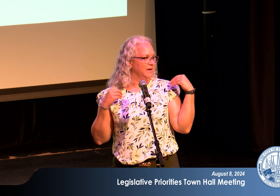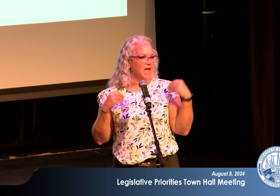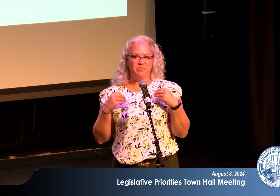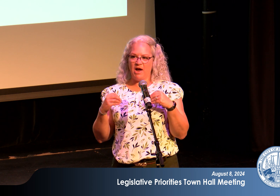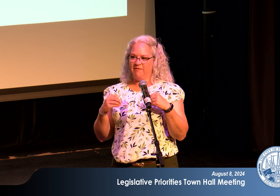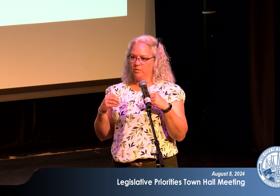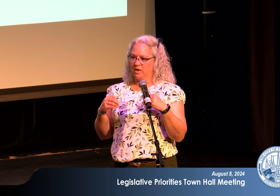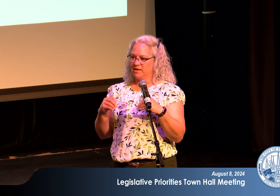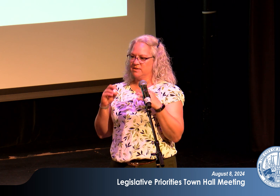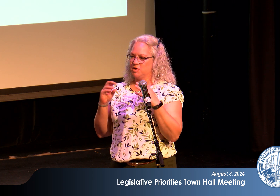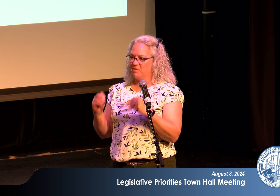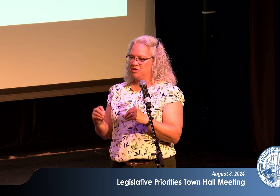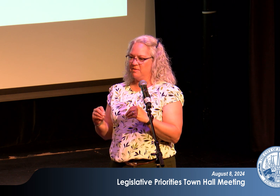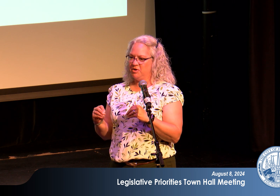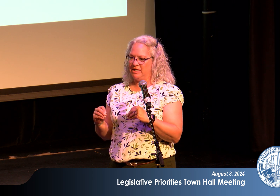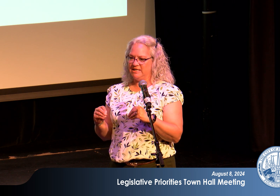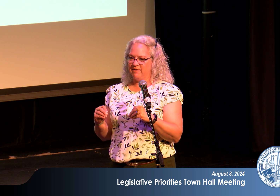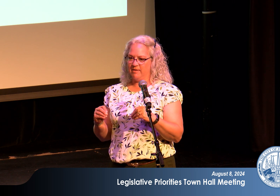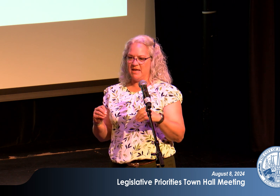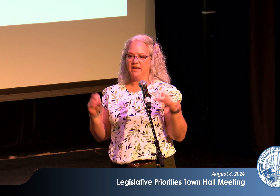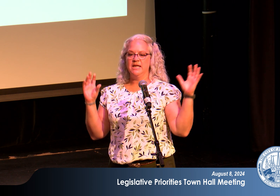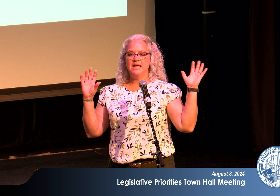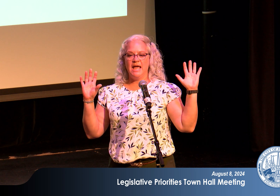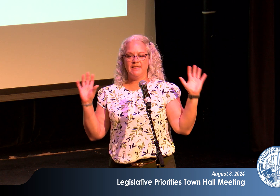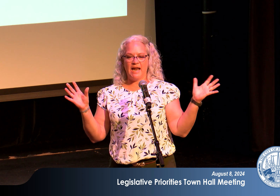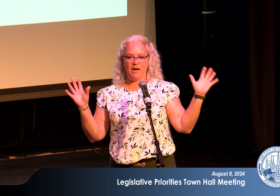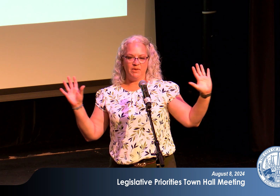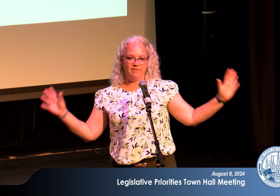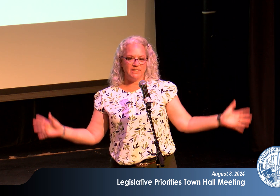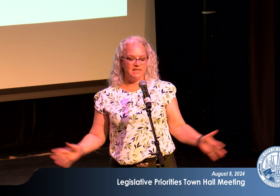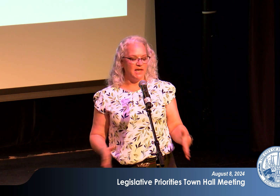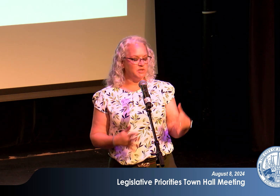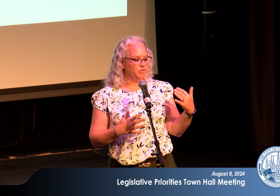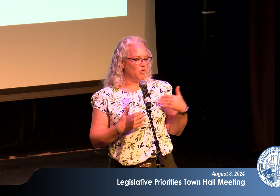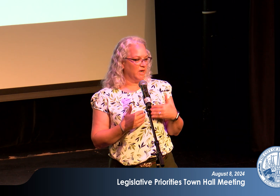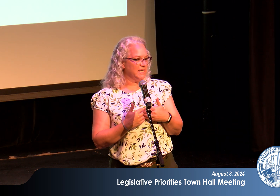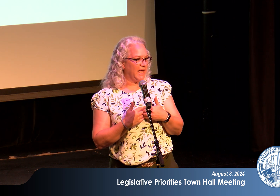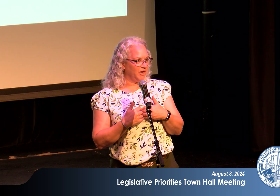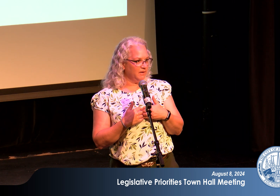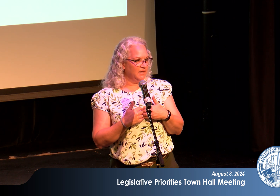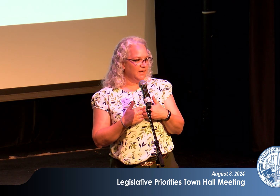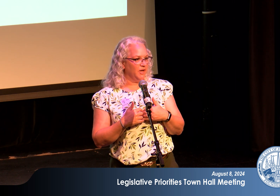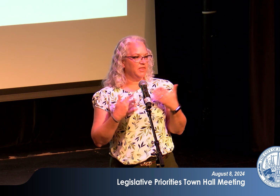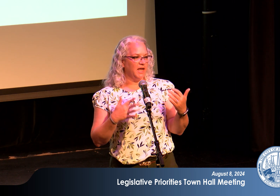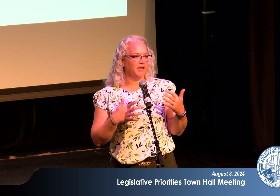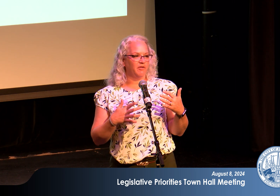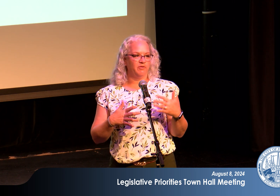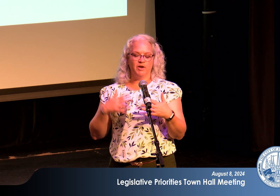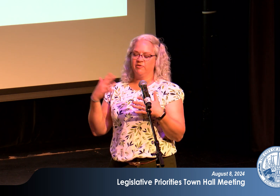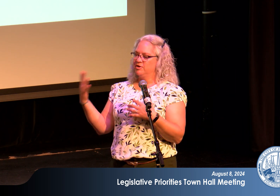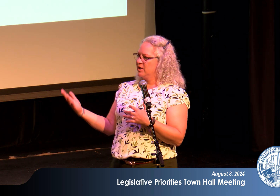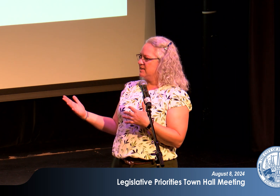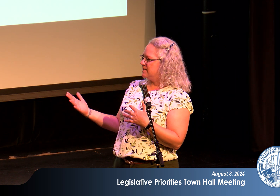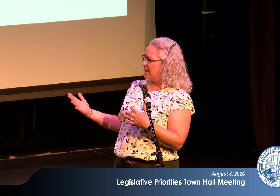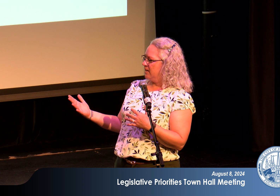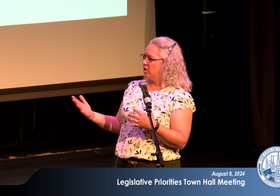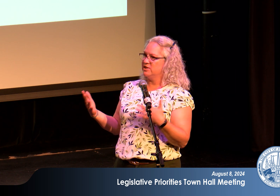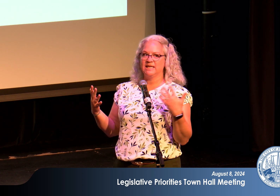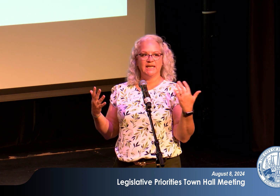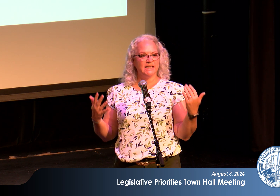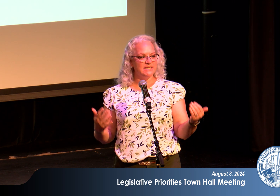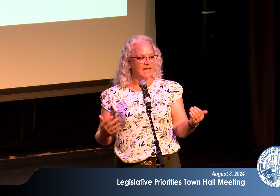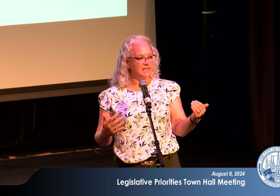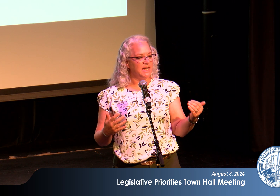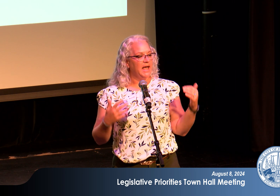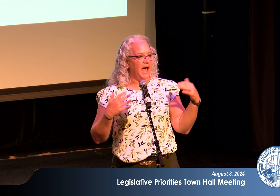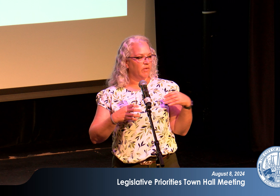rich nonprofit work, so much community development that I would love to see us do more together. Think of, Frederick as the second largest